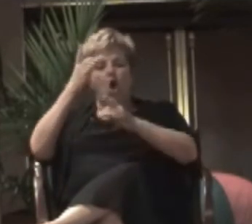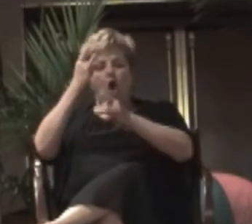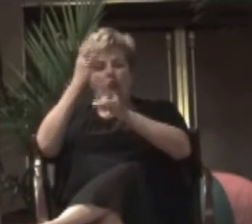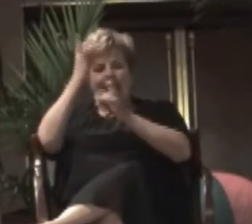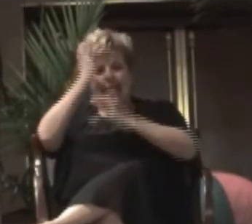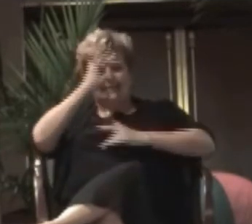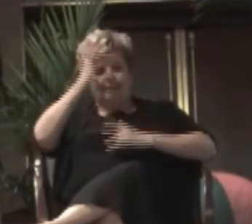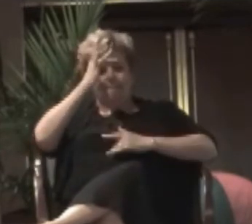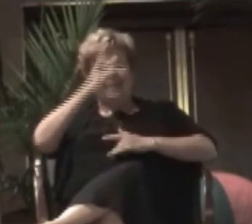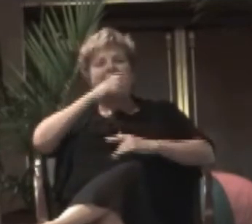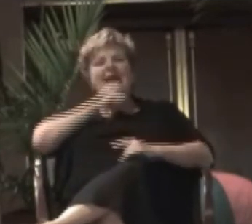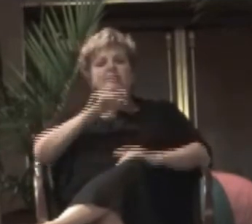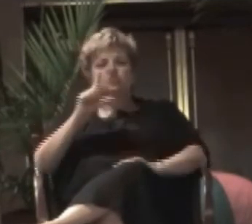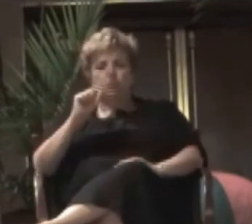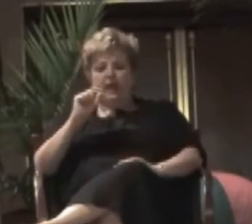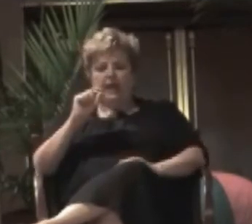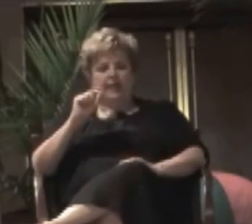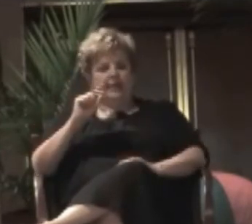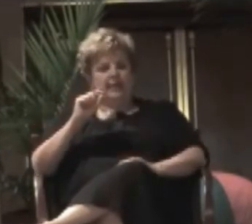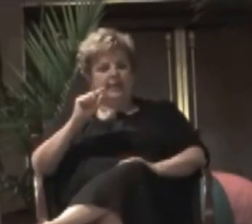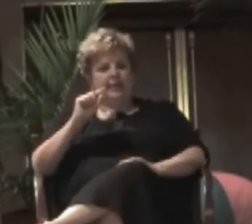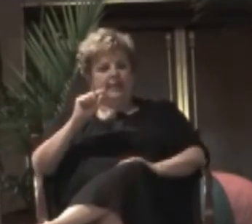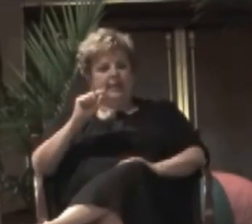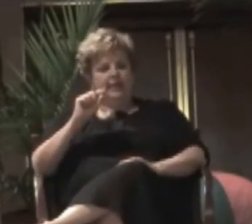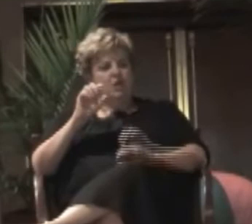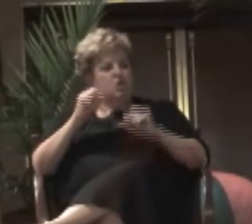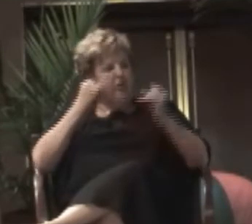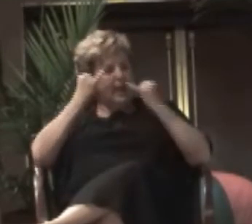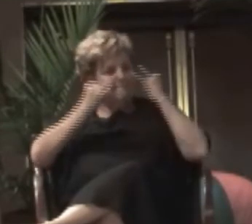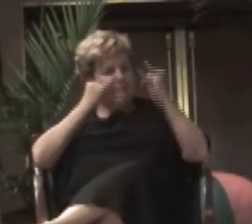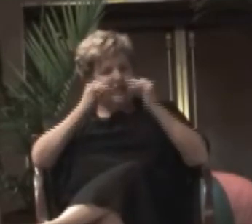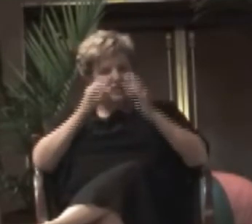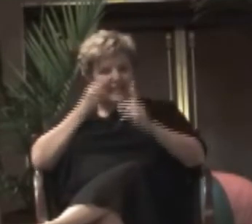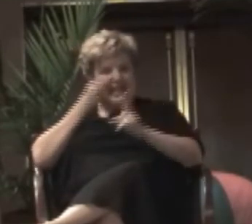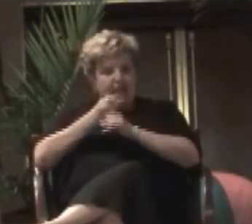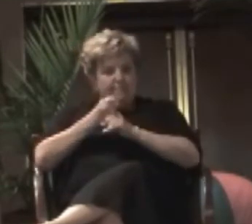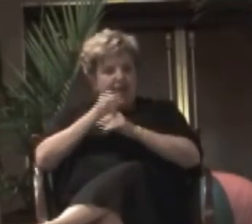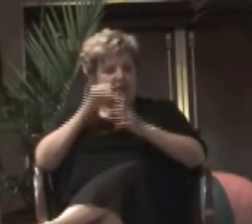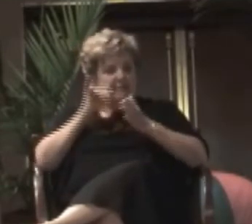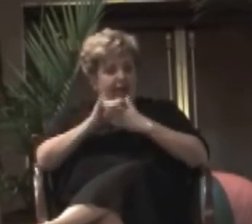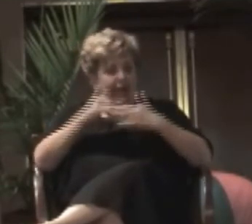You can imagine how much impact that had. Zero. Absolutely zero.